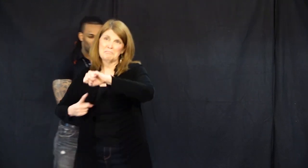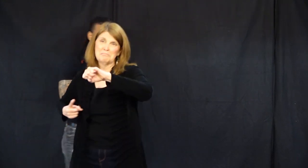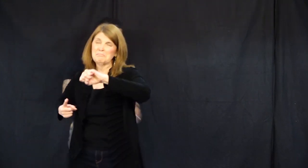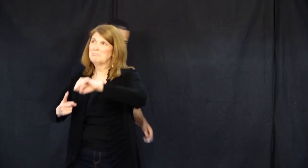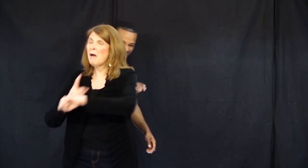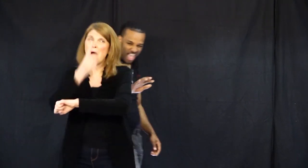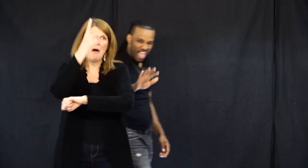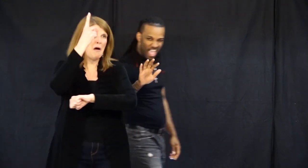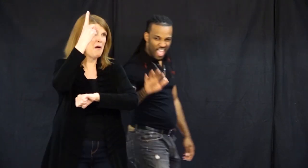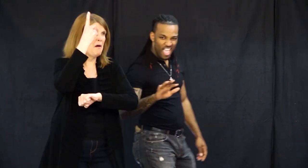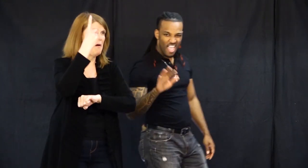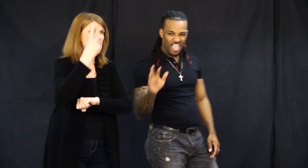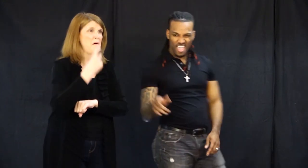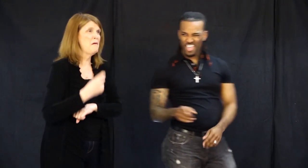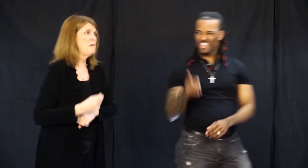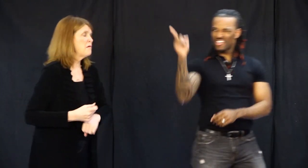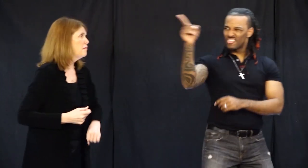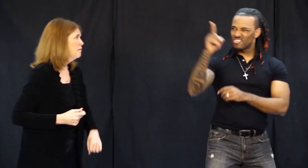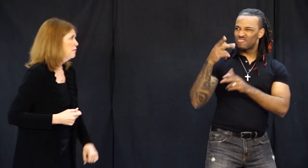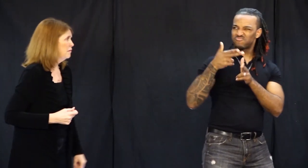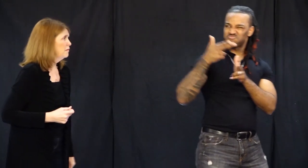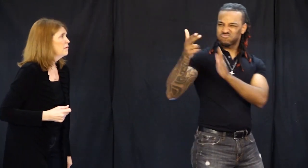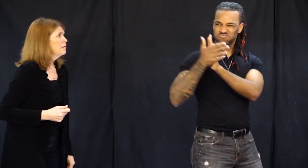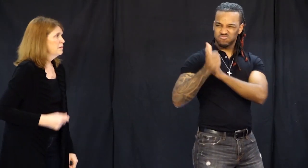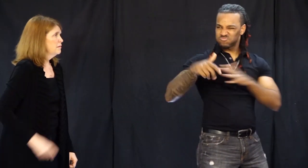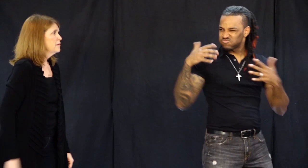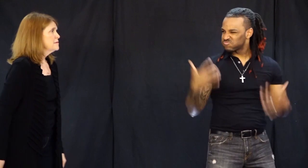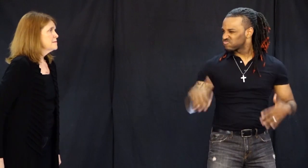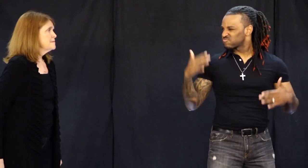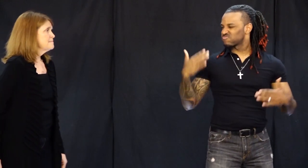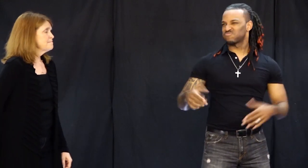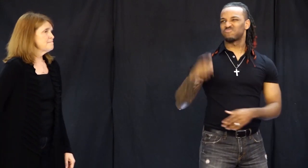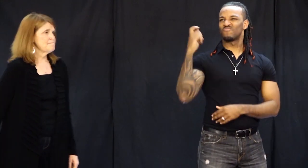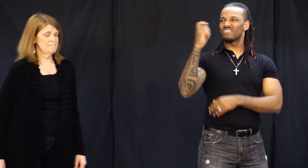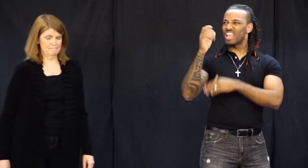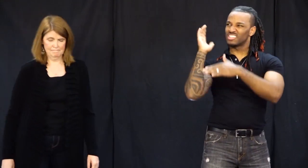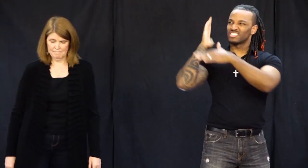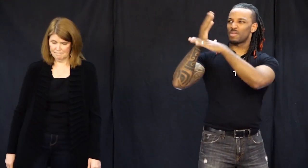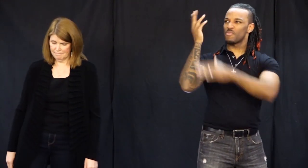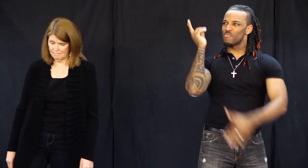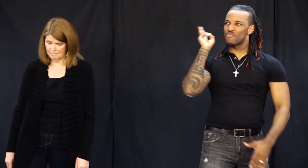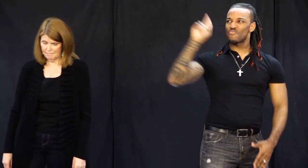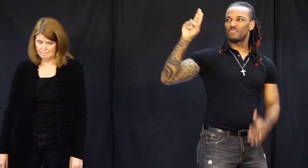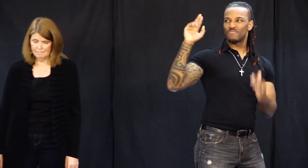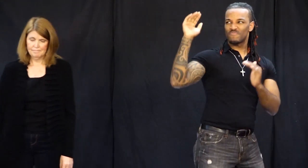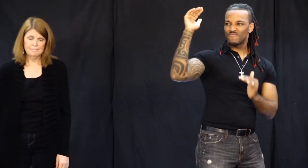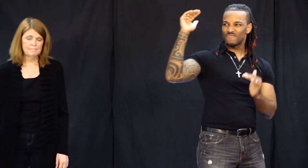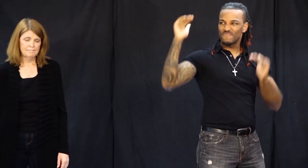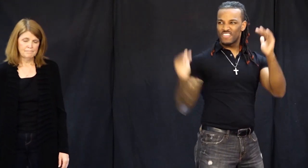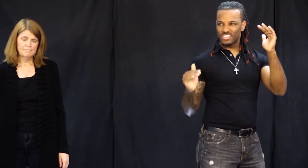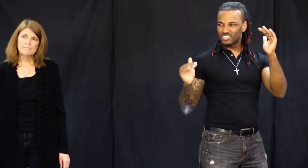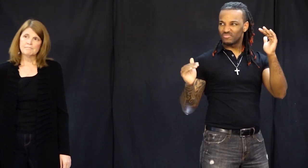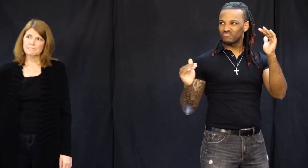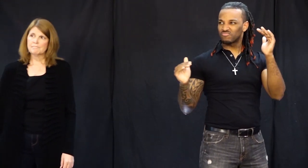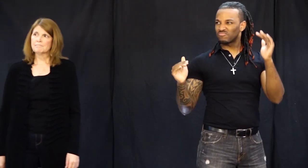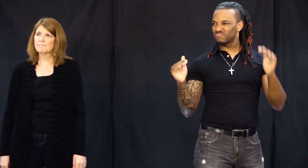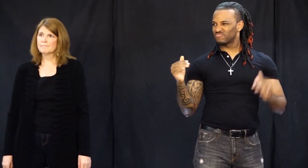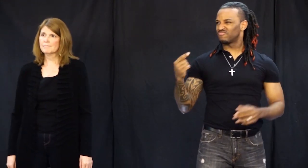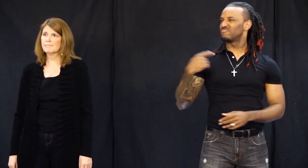Incoming! They're battering down the battery, check the damages. We gotta stop them and rob them of their advantages. Let's take a